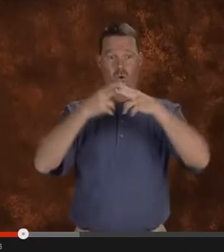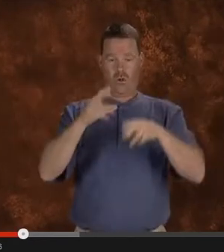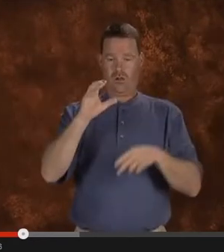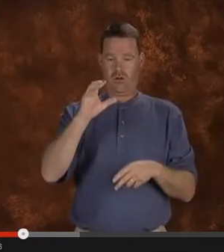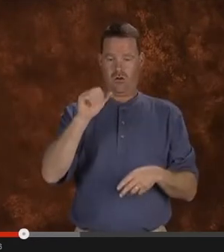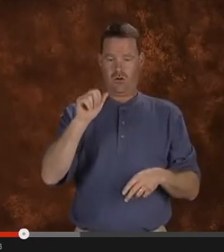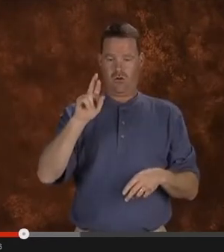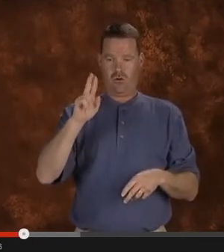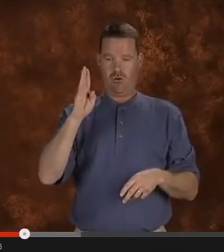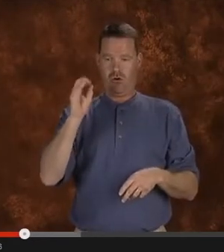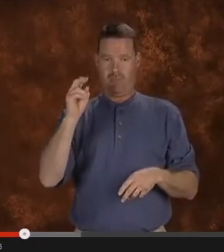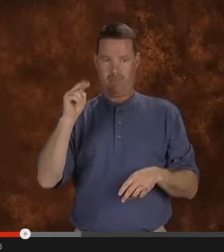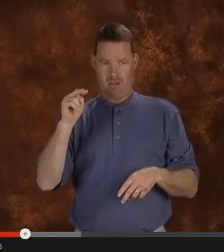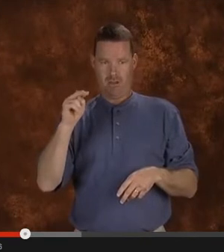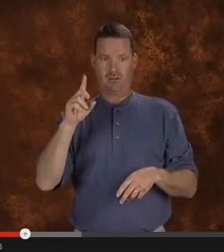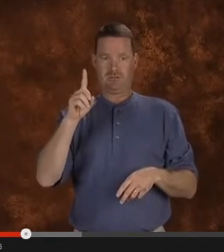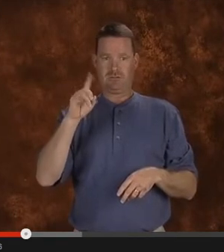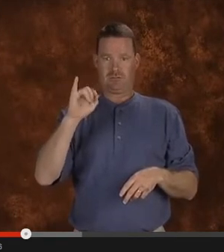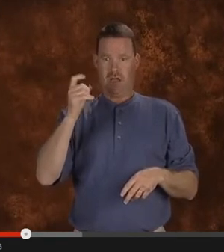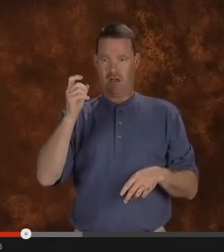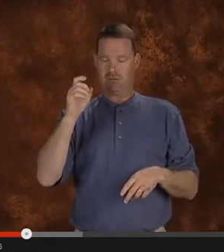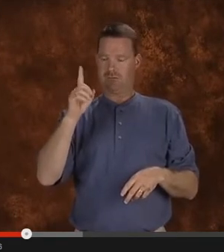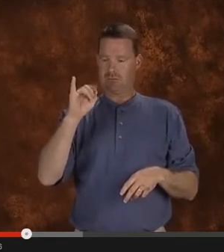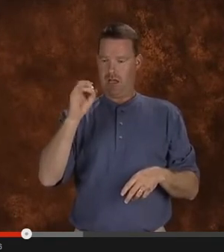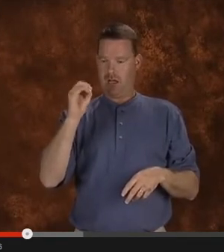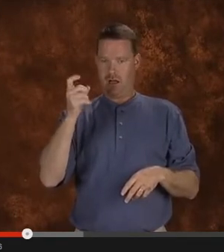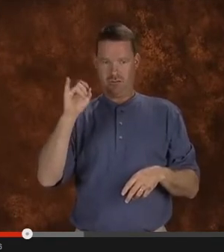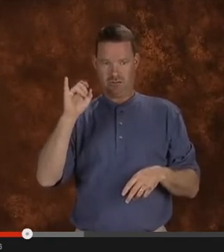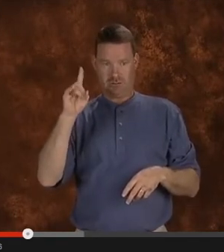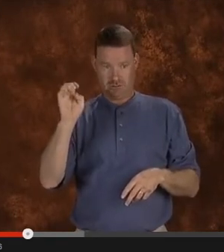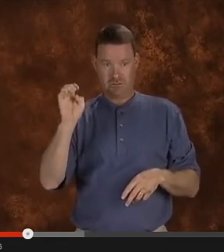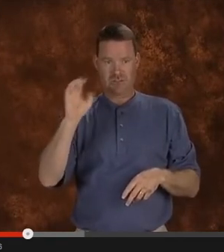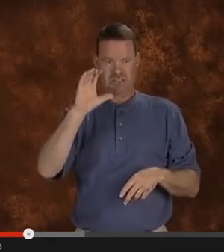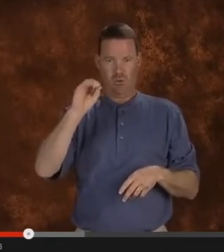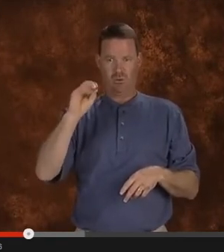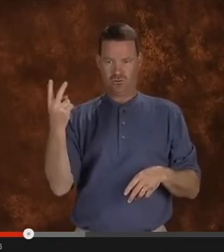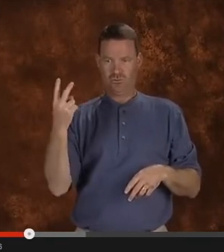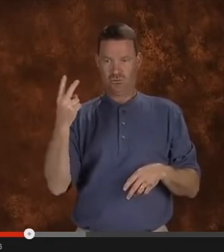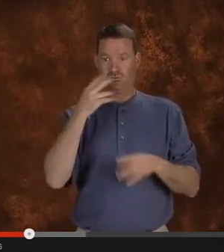So when we breathe out carbon dioxide,